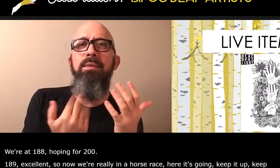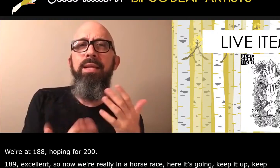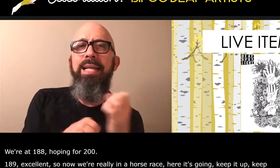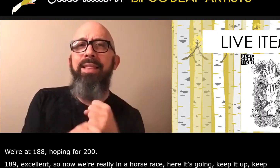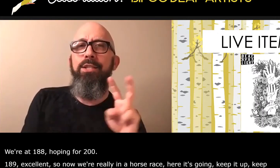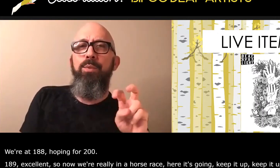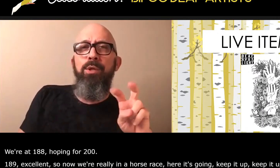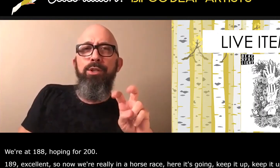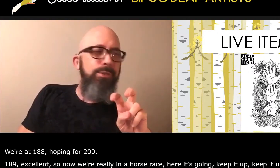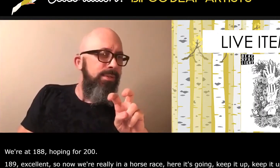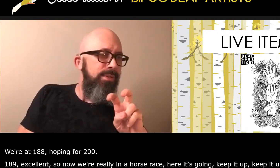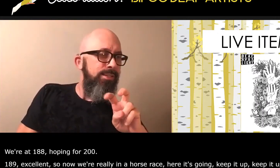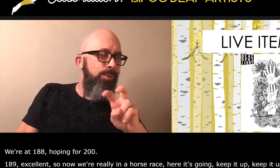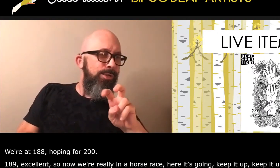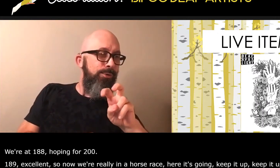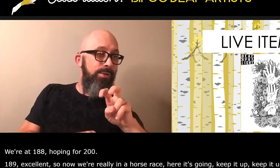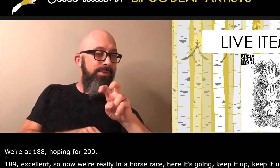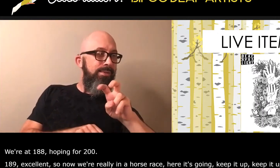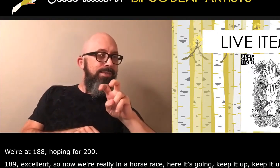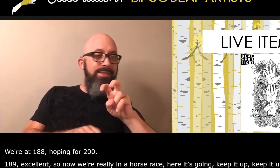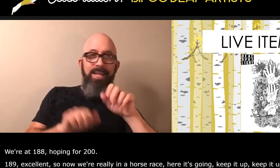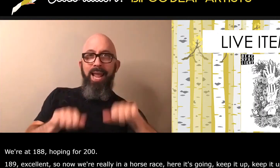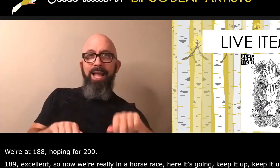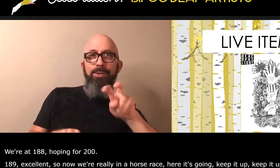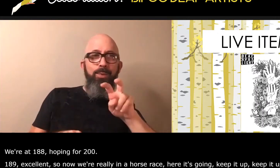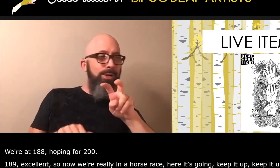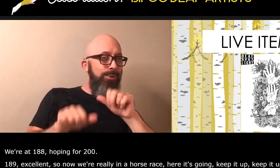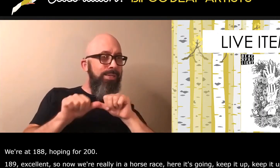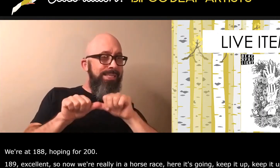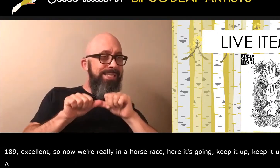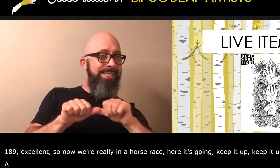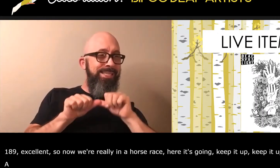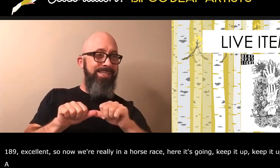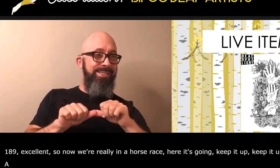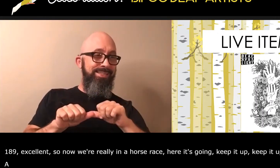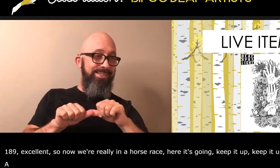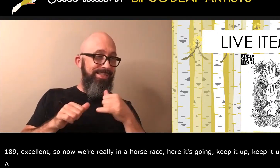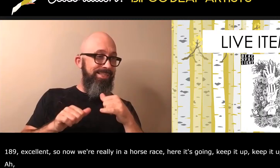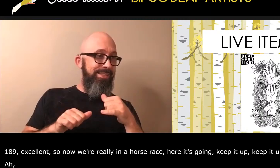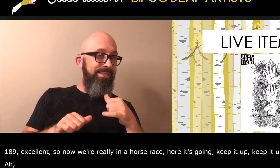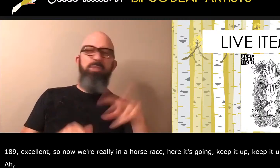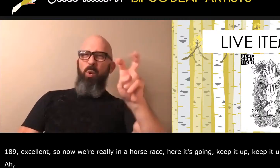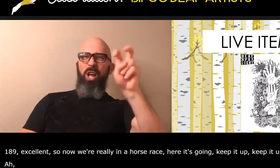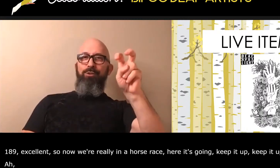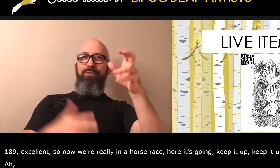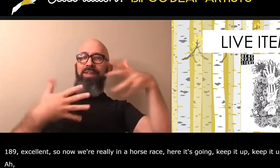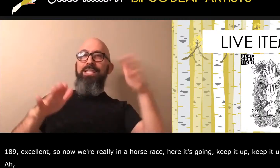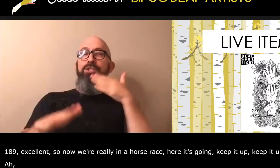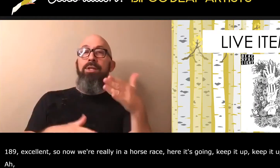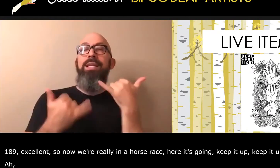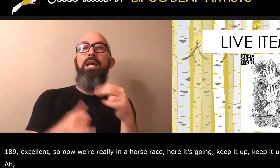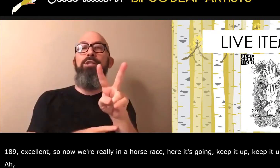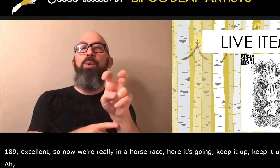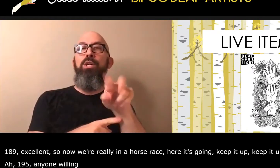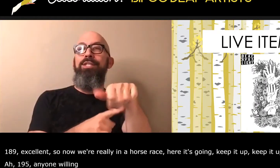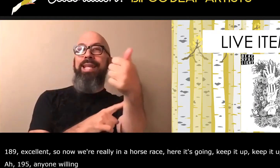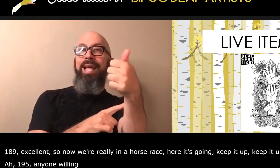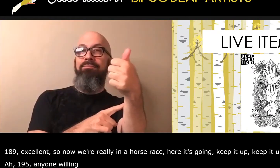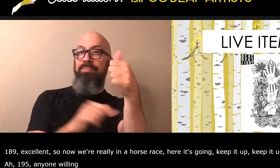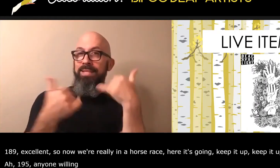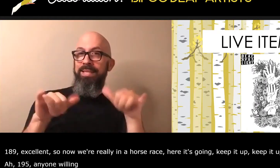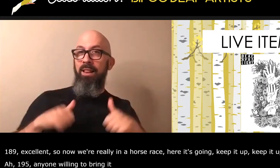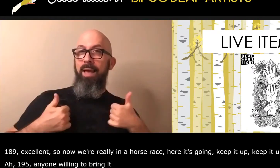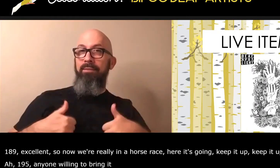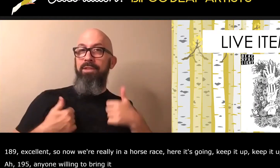195, come on, $5 more. Is anyone willing to bring it up to $200? Can you do it? Can you do it? We're at